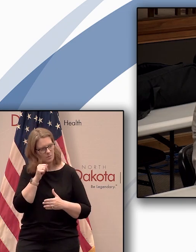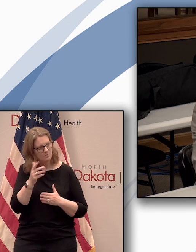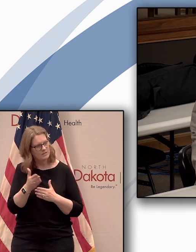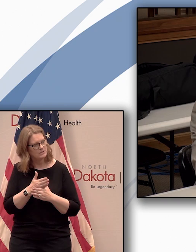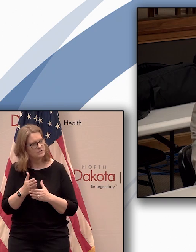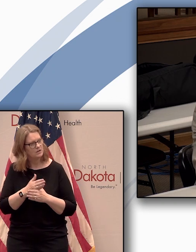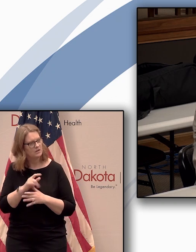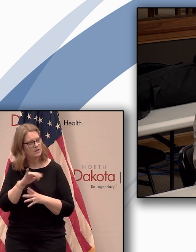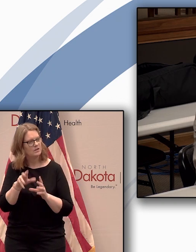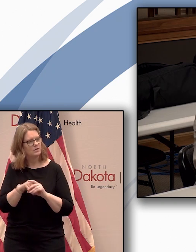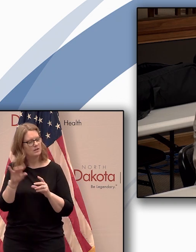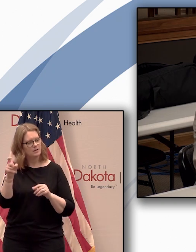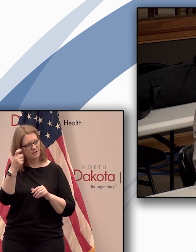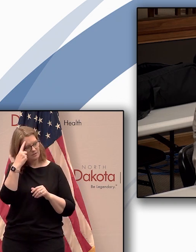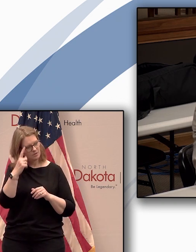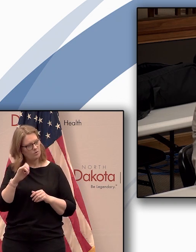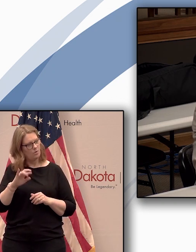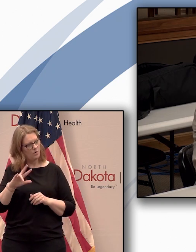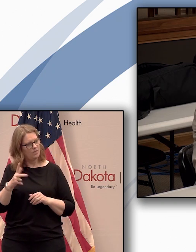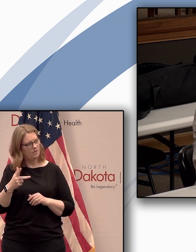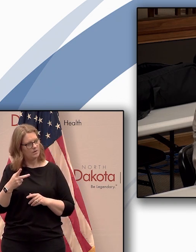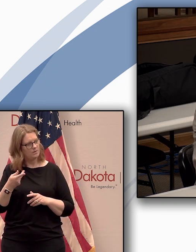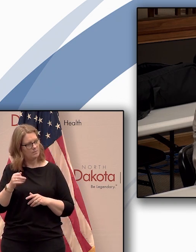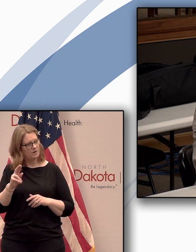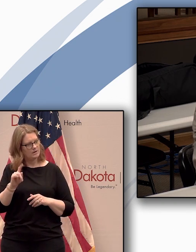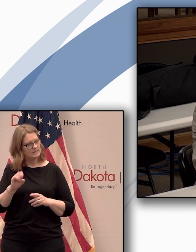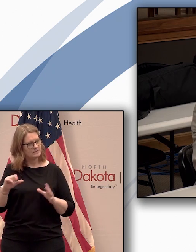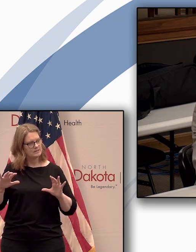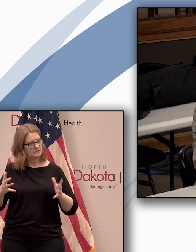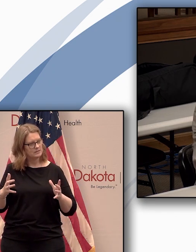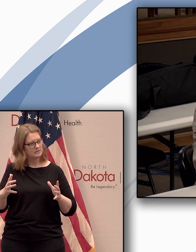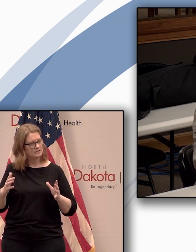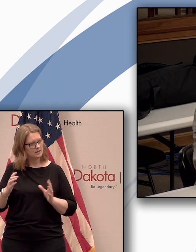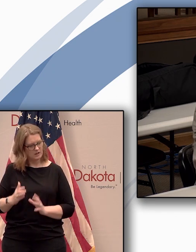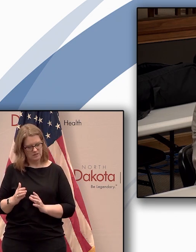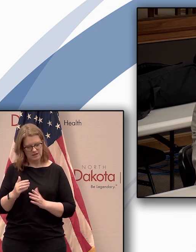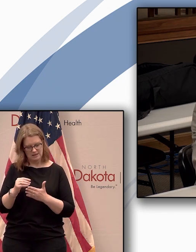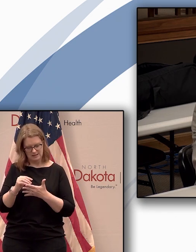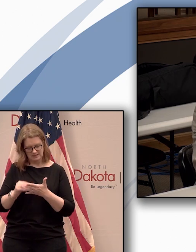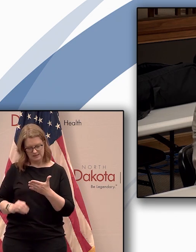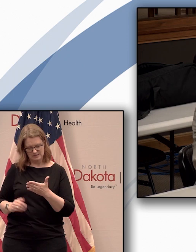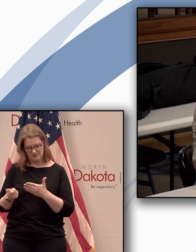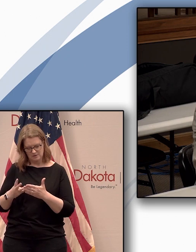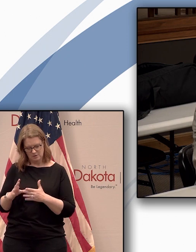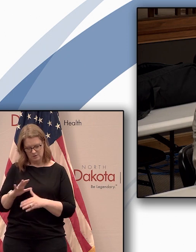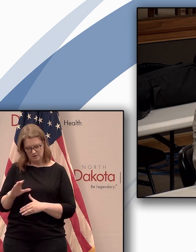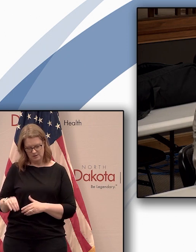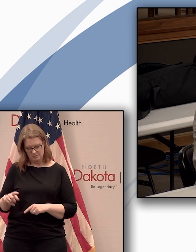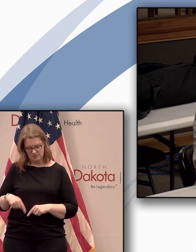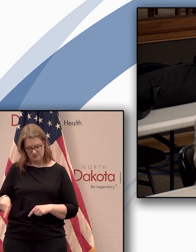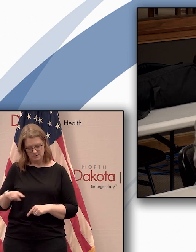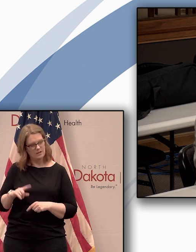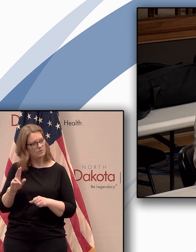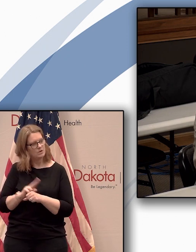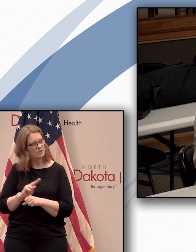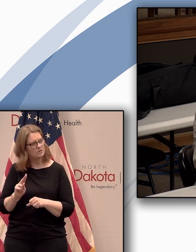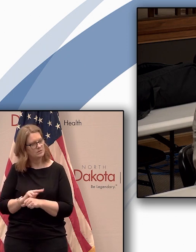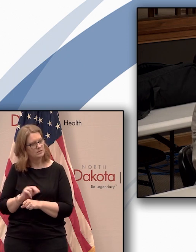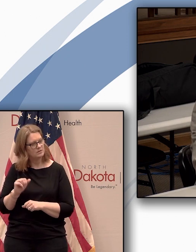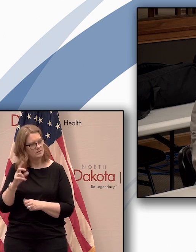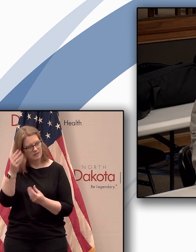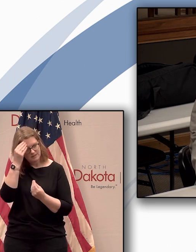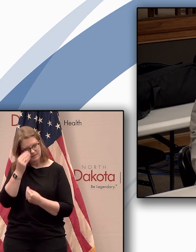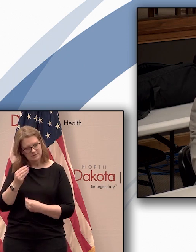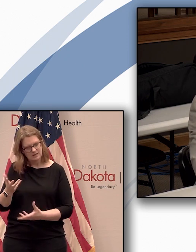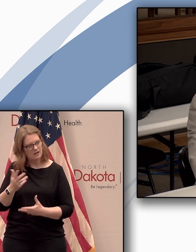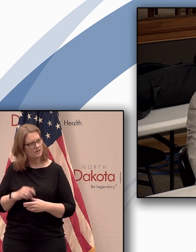including government entities or third parties. But in the same privacy policy, it lists a few companies that say they are using that